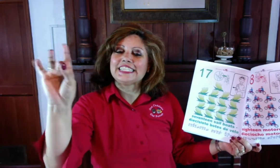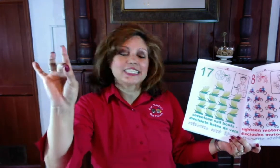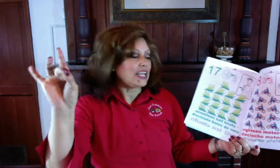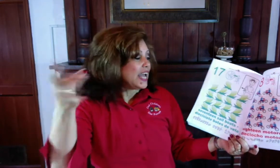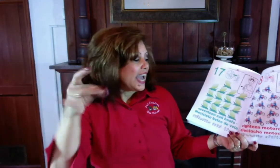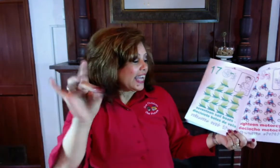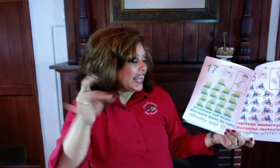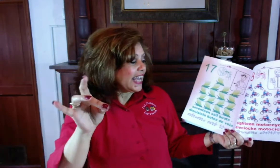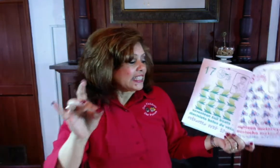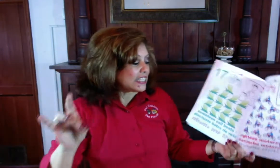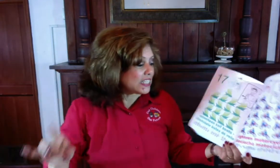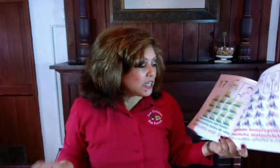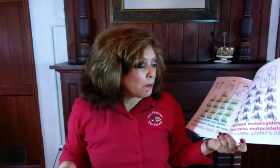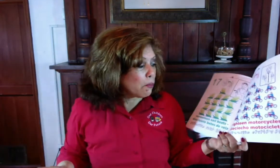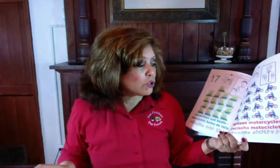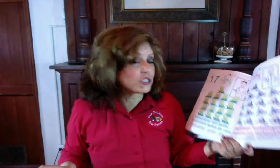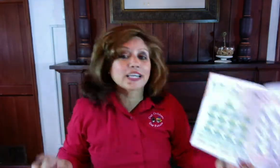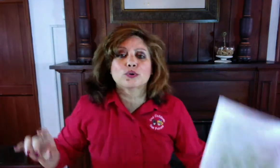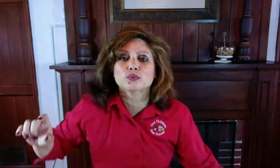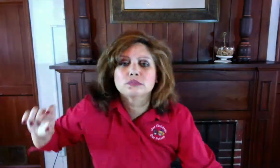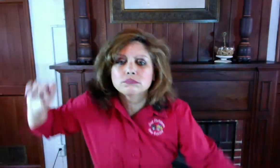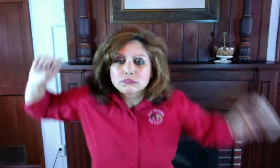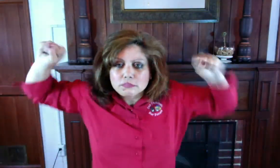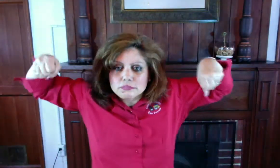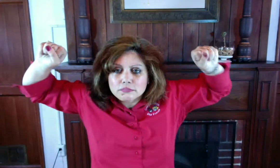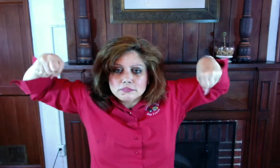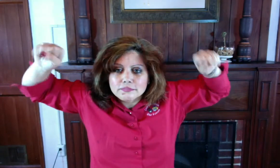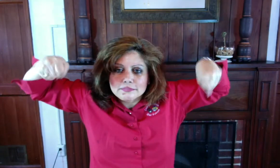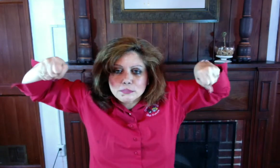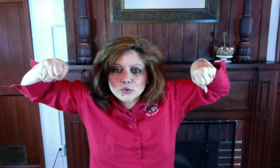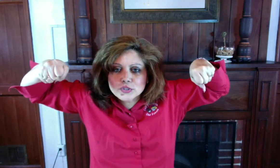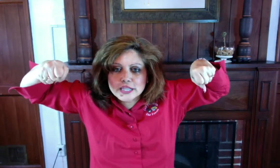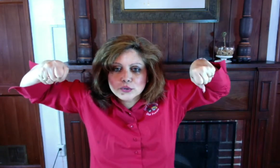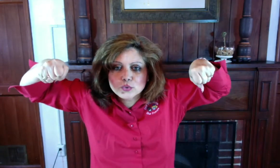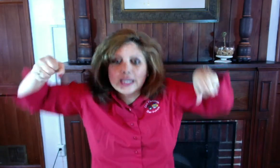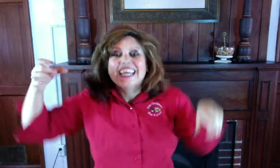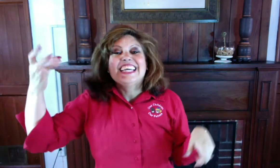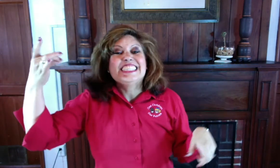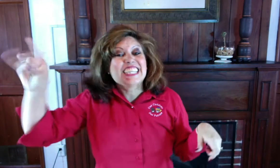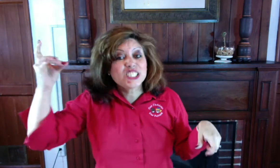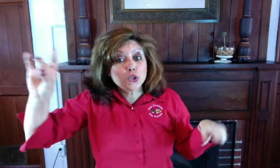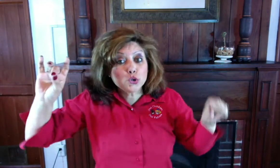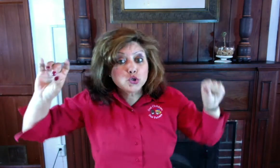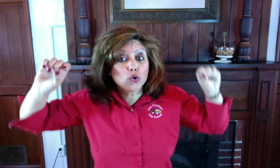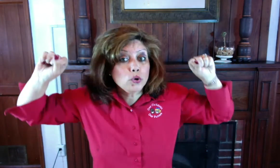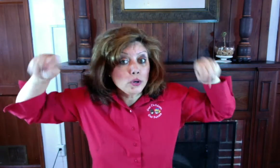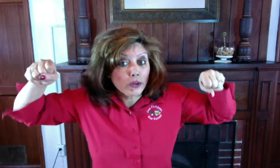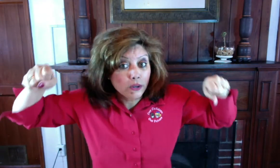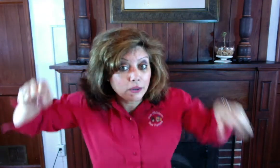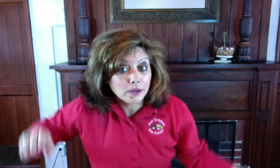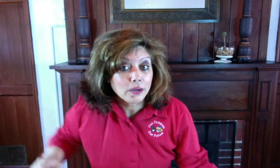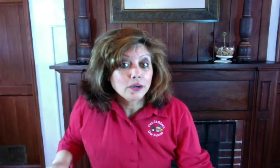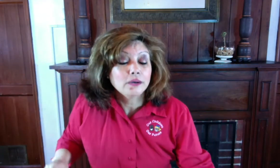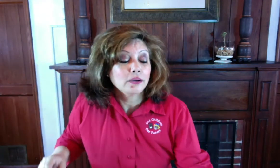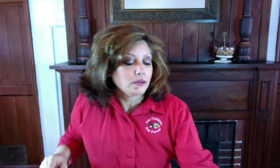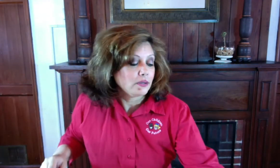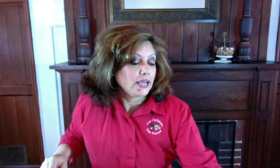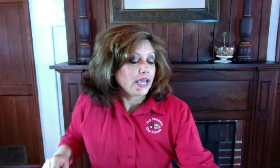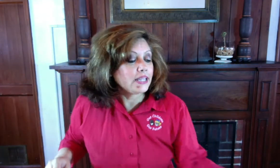18. And 18 motorcycles. Motorcycles. 18. And in